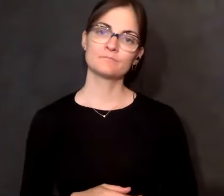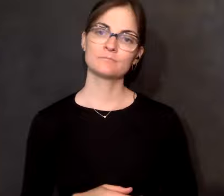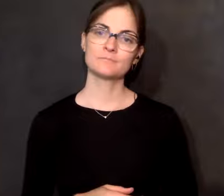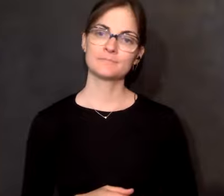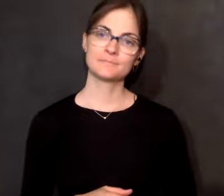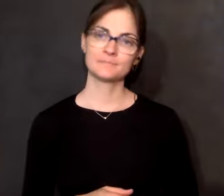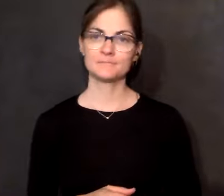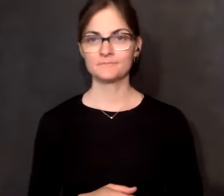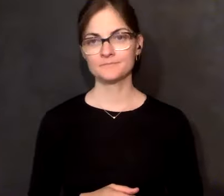very